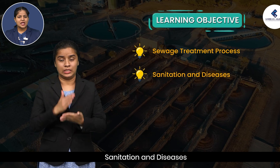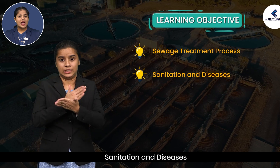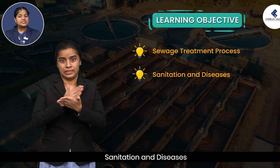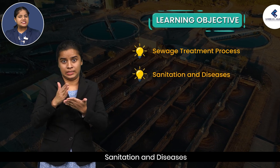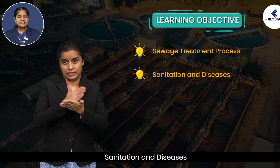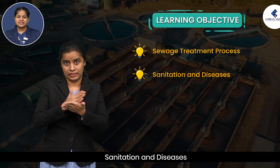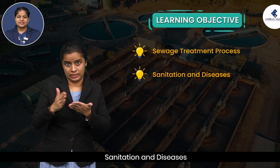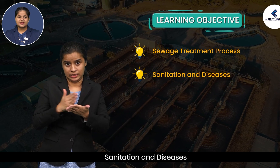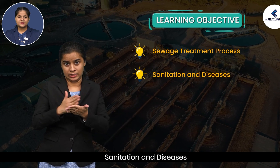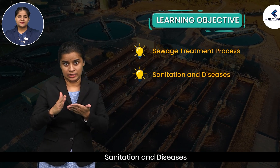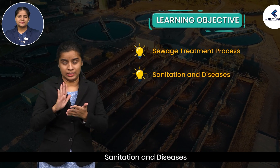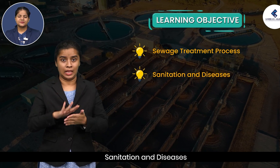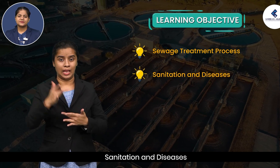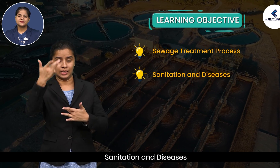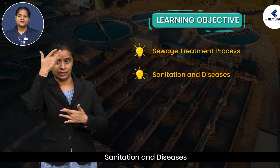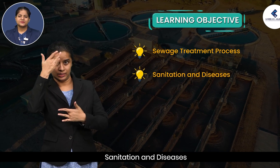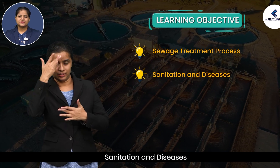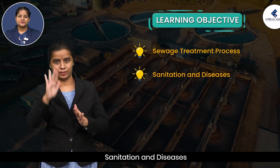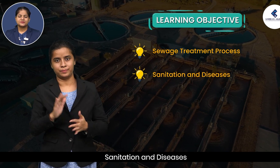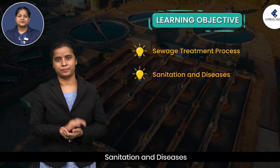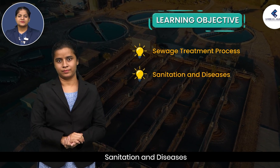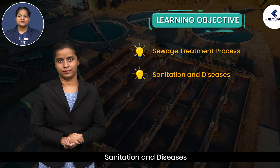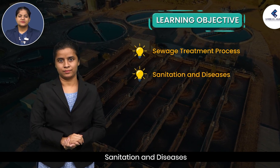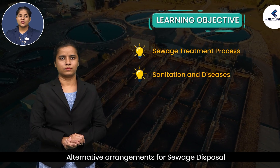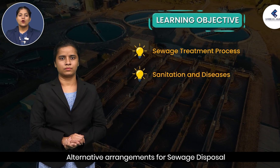Sanitation and diseases.